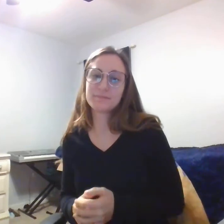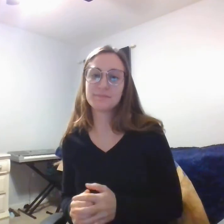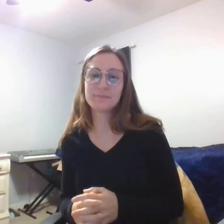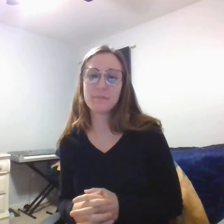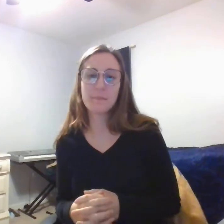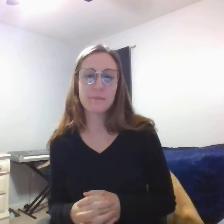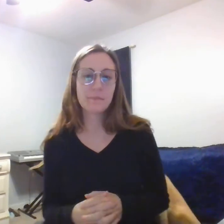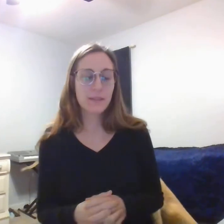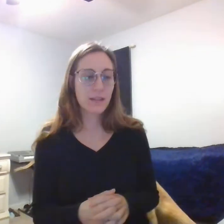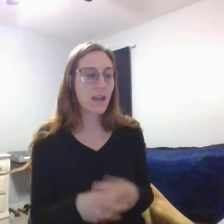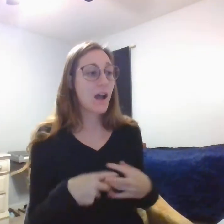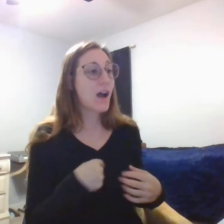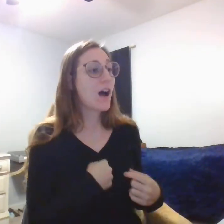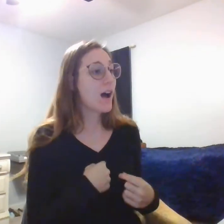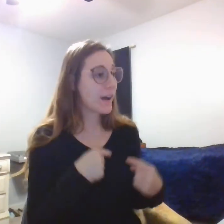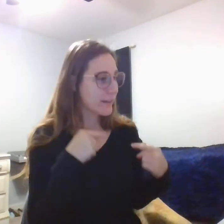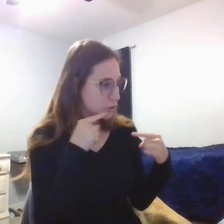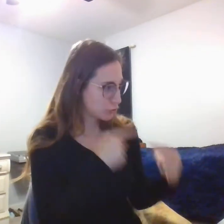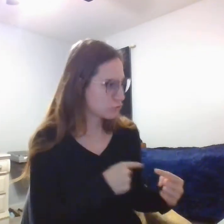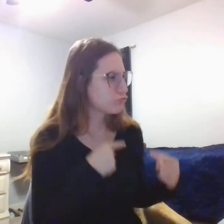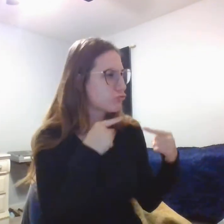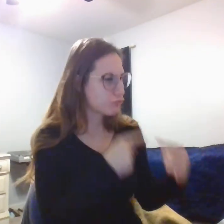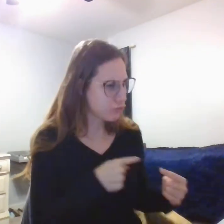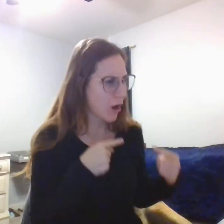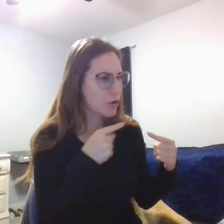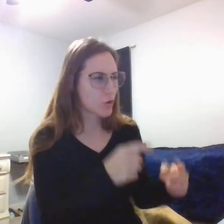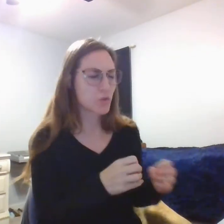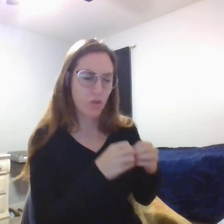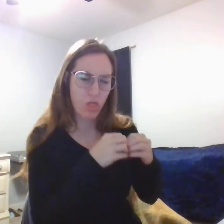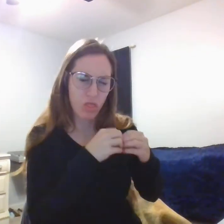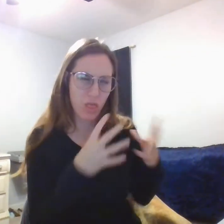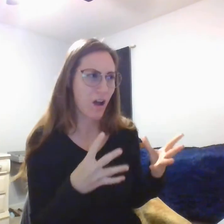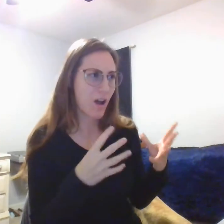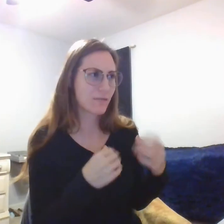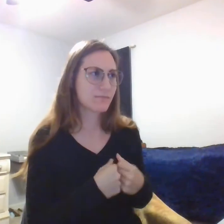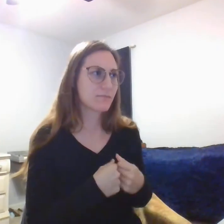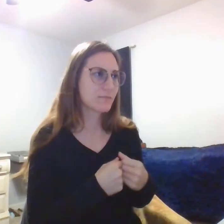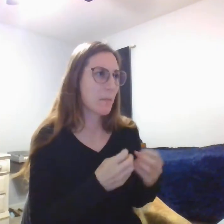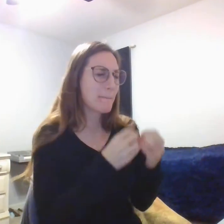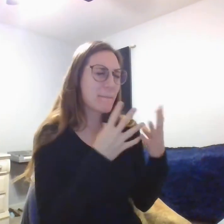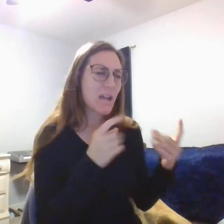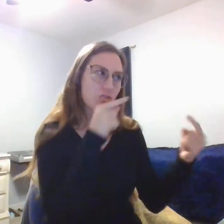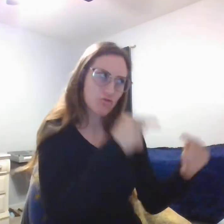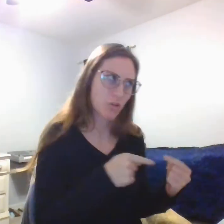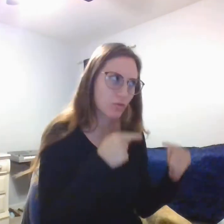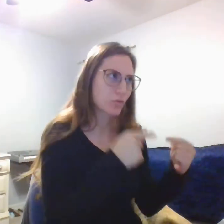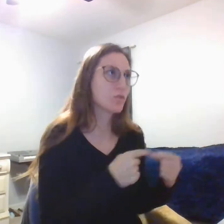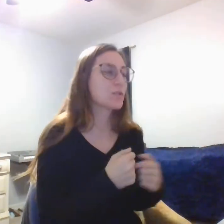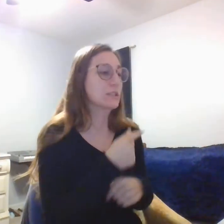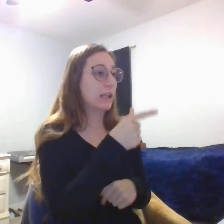through many struggles in life, many trials and tribulations, whether it's gangs, violence,